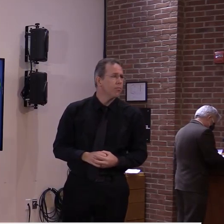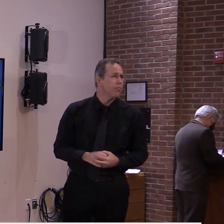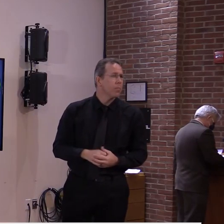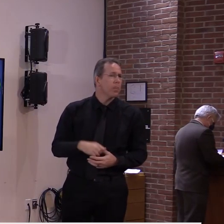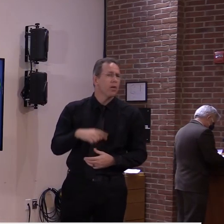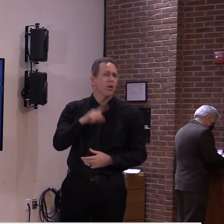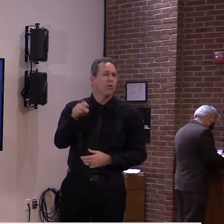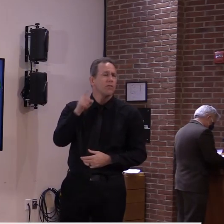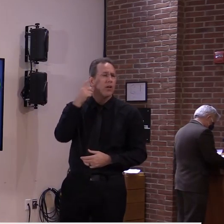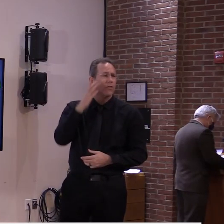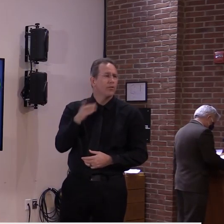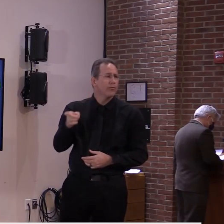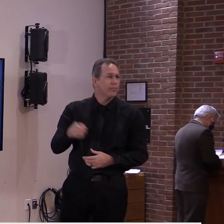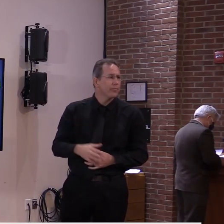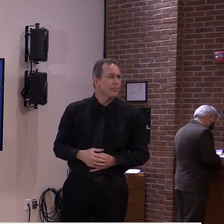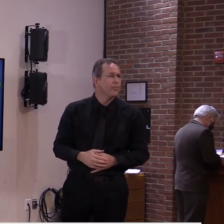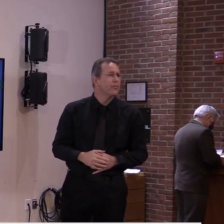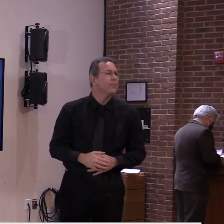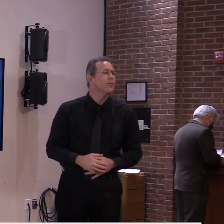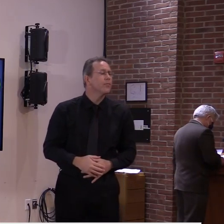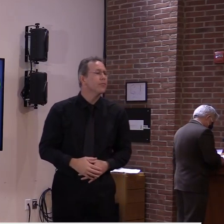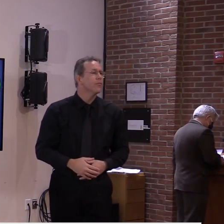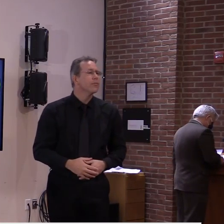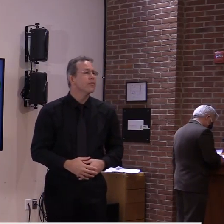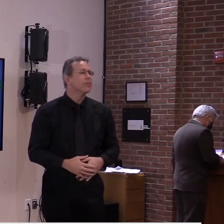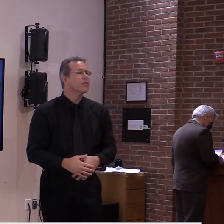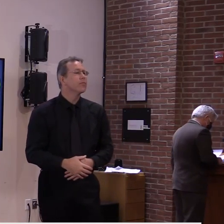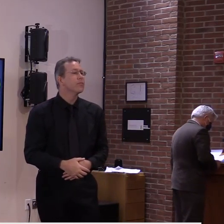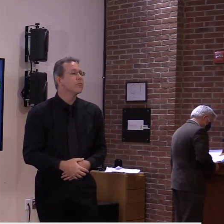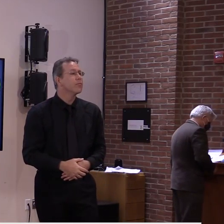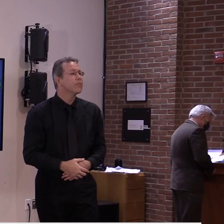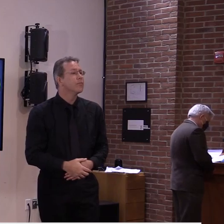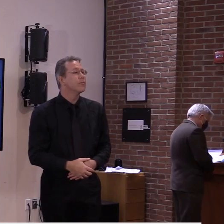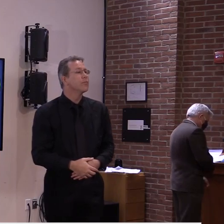and then say 3 months later, we're going to test you again.